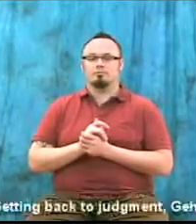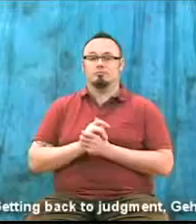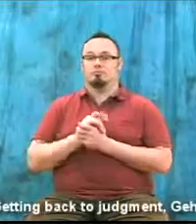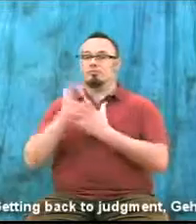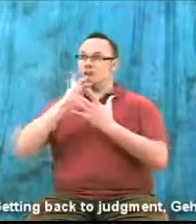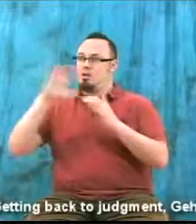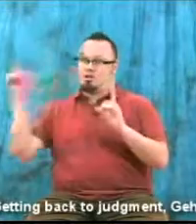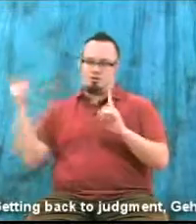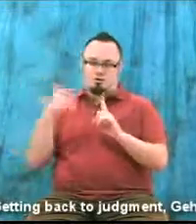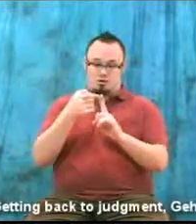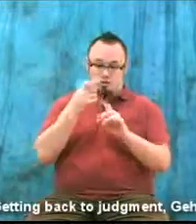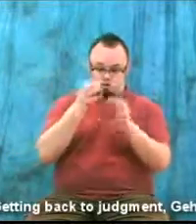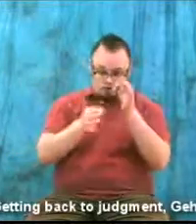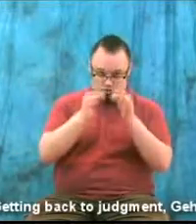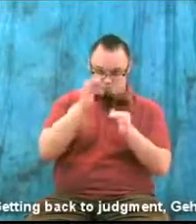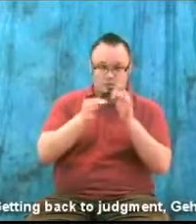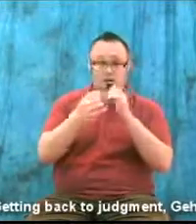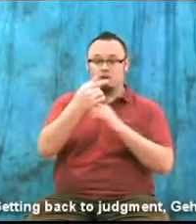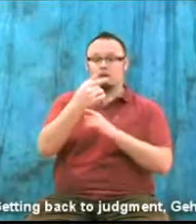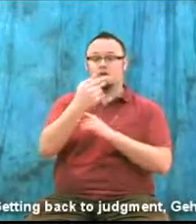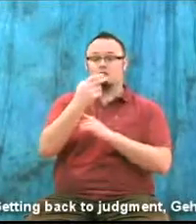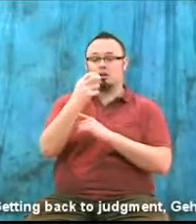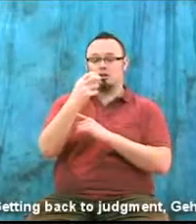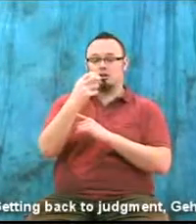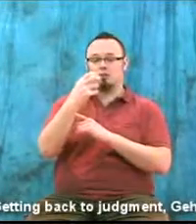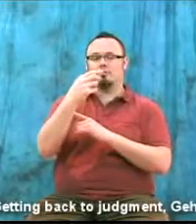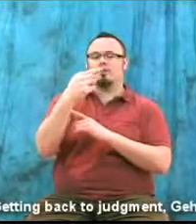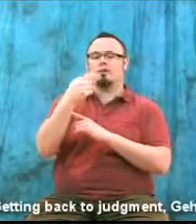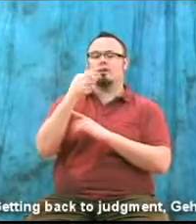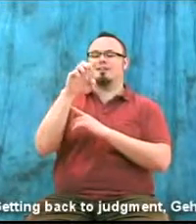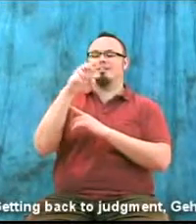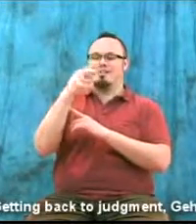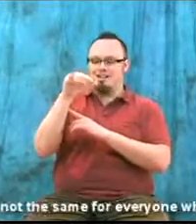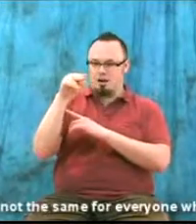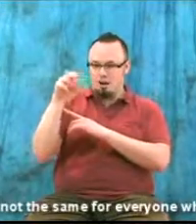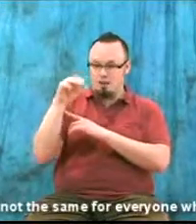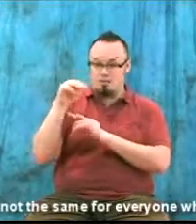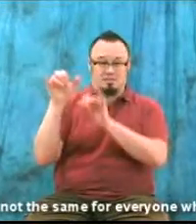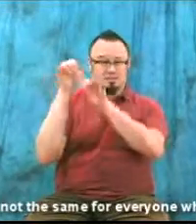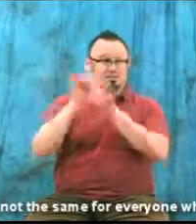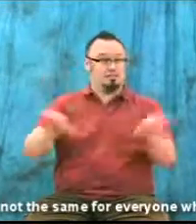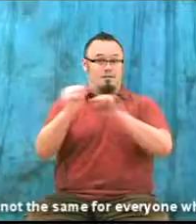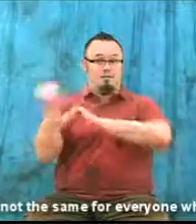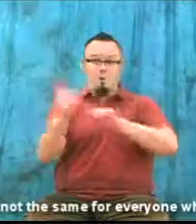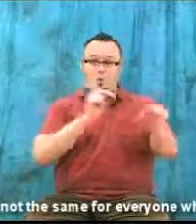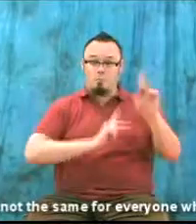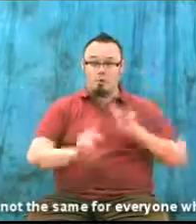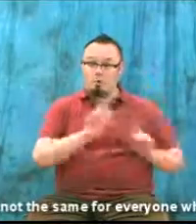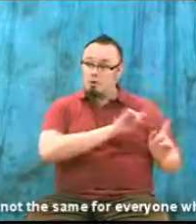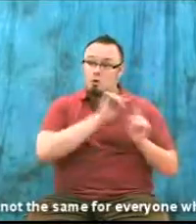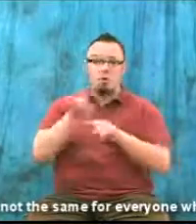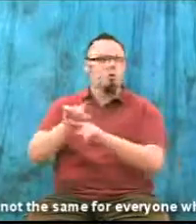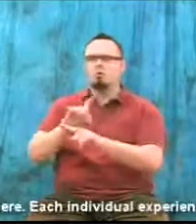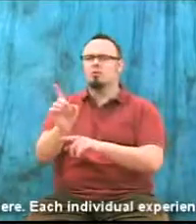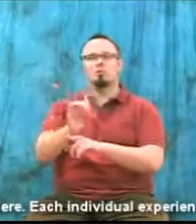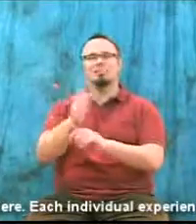Getting back to judgment, Gehennem is not the same for everyone who goes there. Each